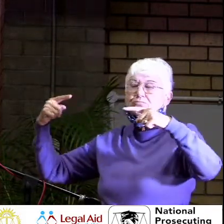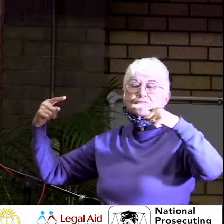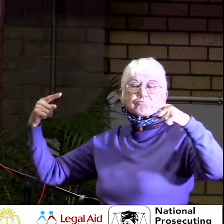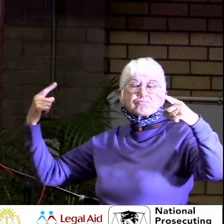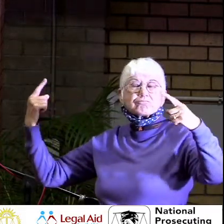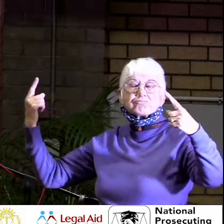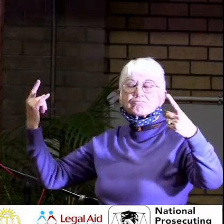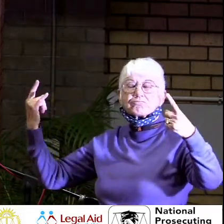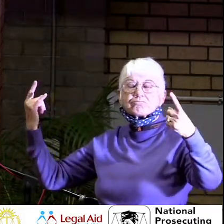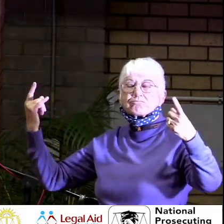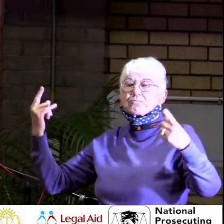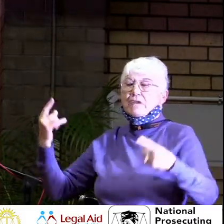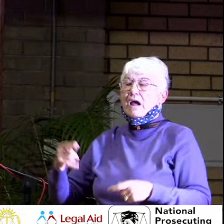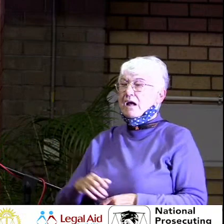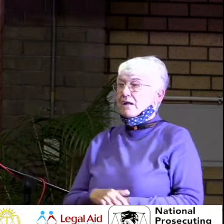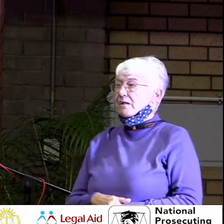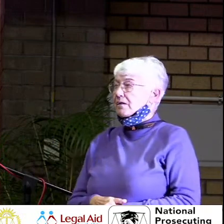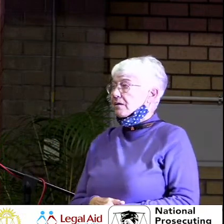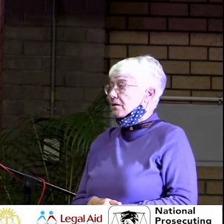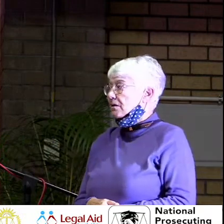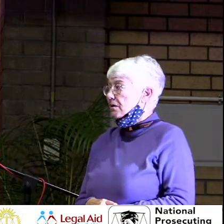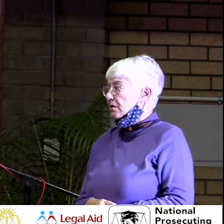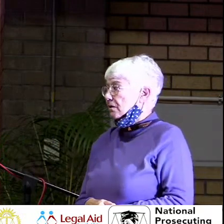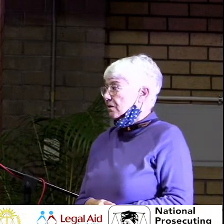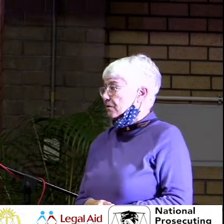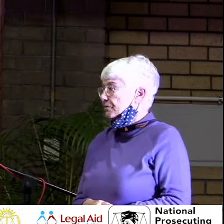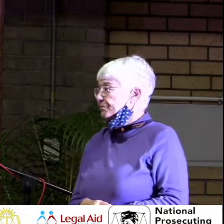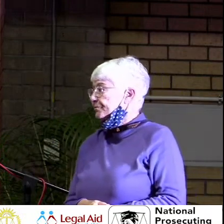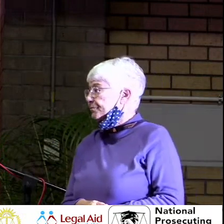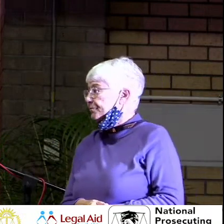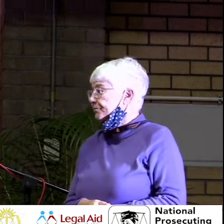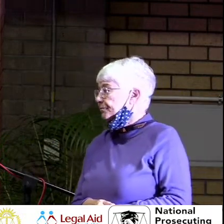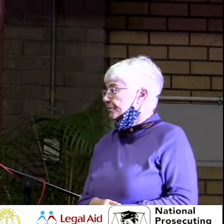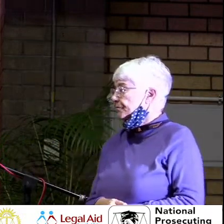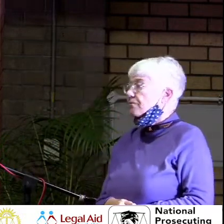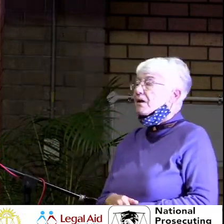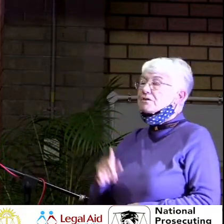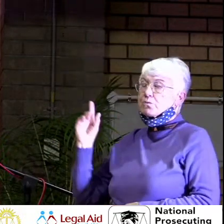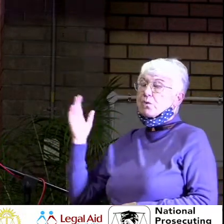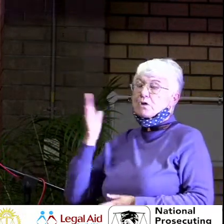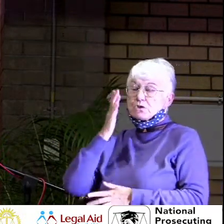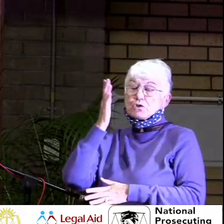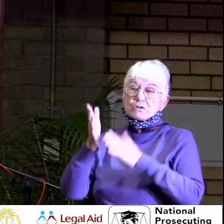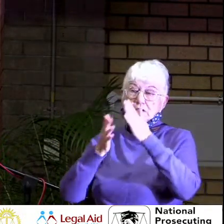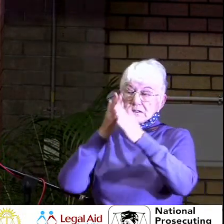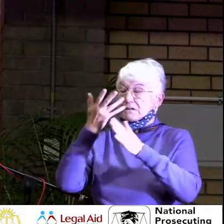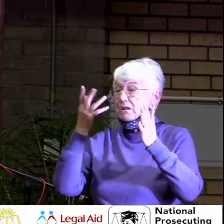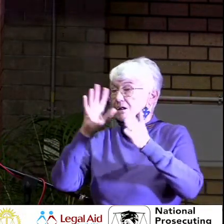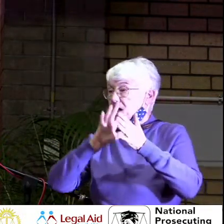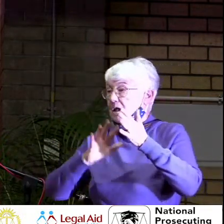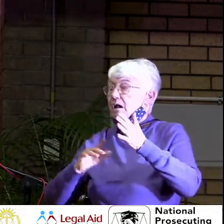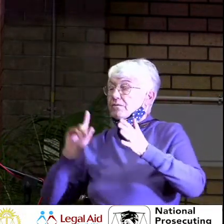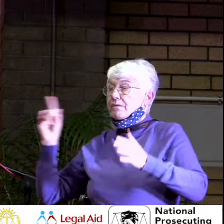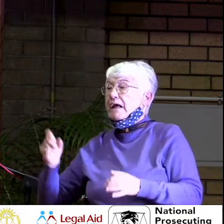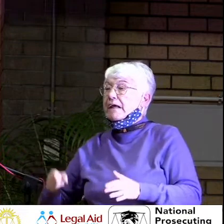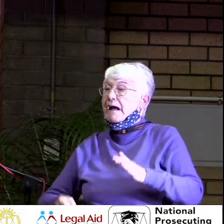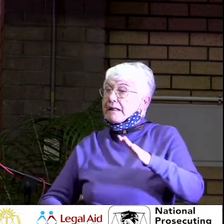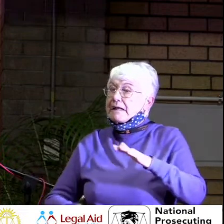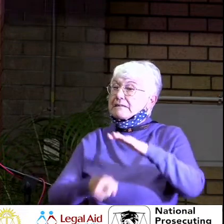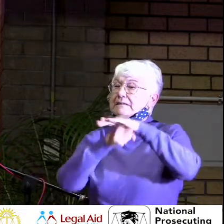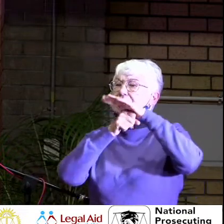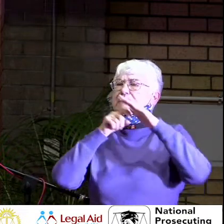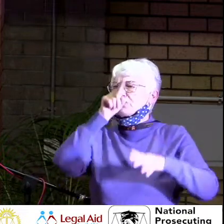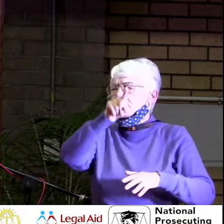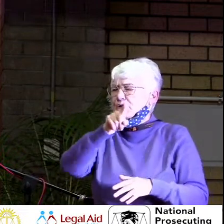thought instead of telling you what we do, I'm going to tell you stories about what we've done. So we can assist you in domestic